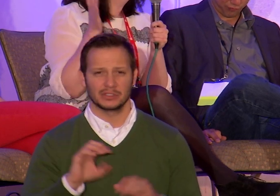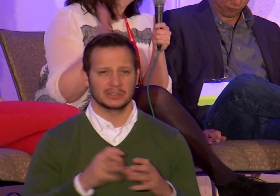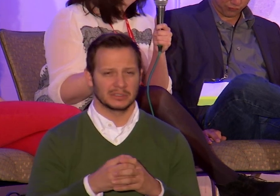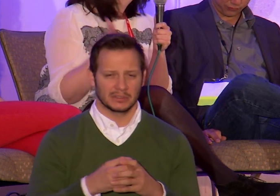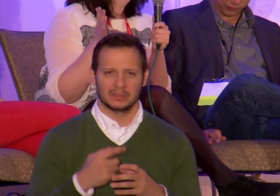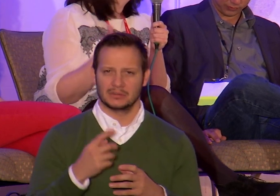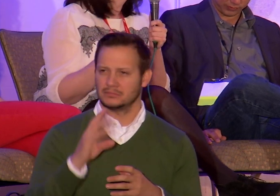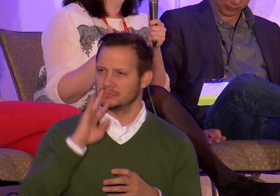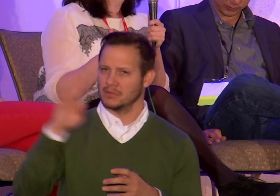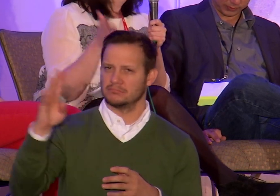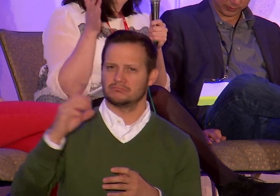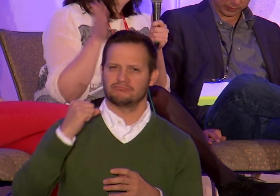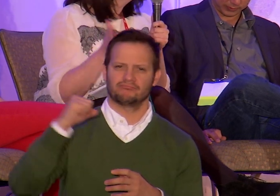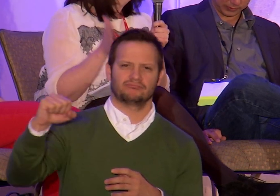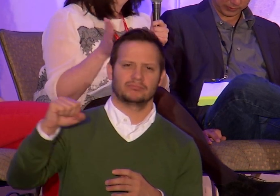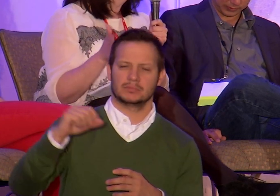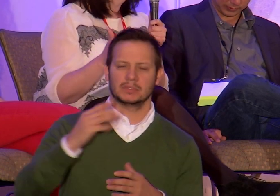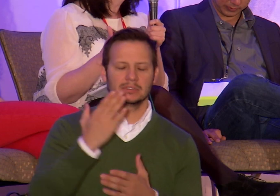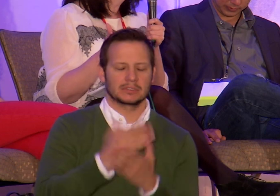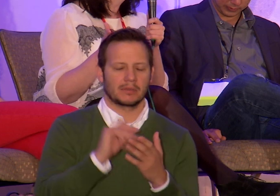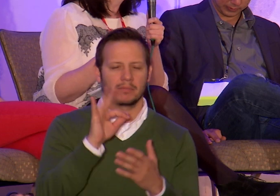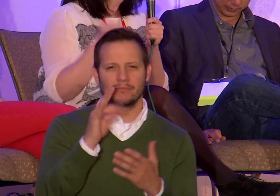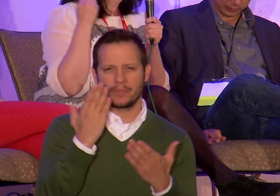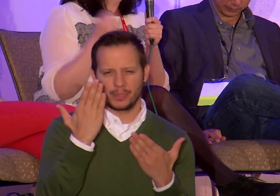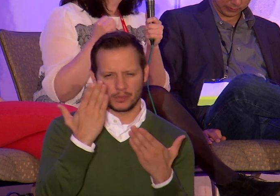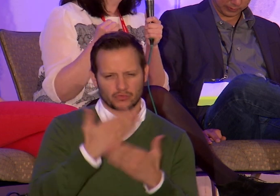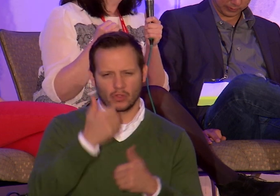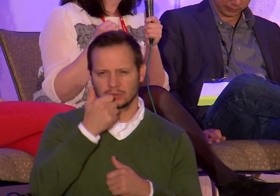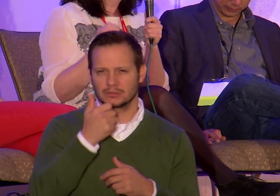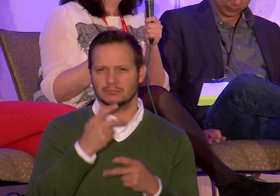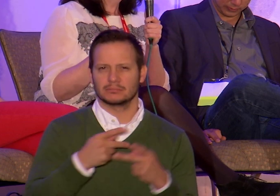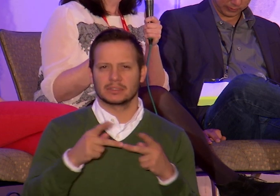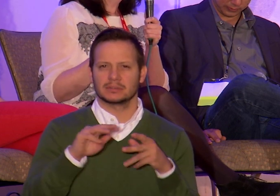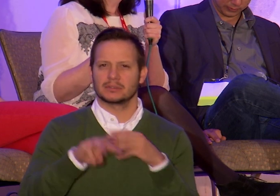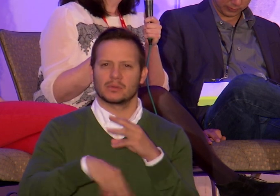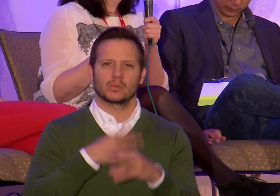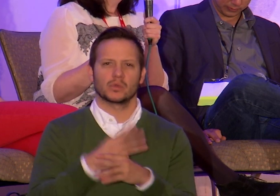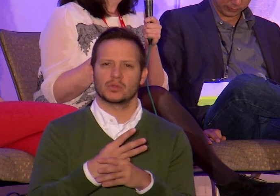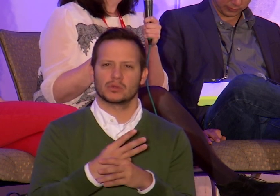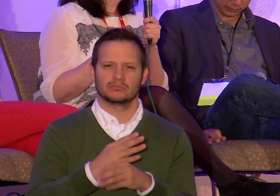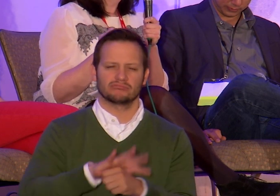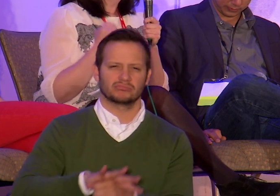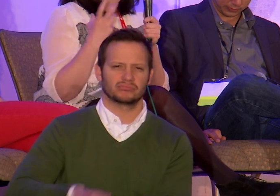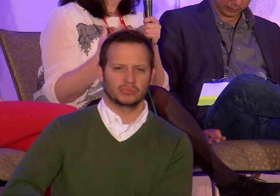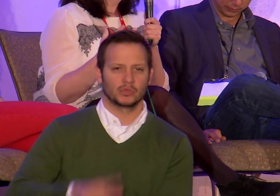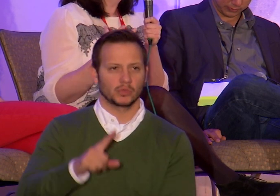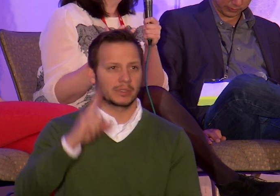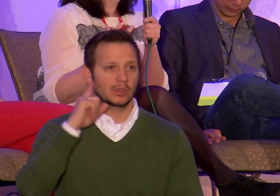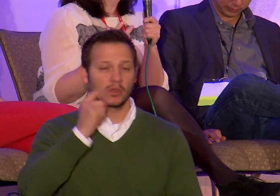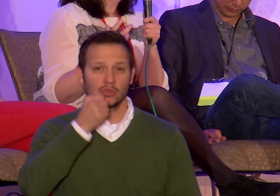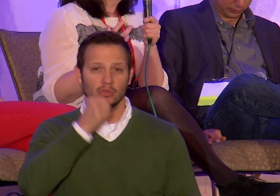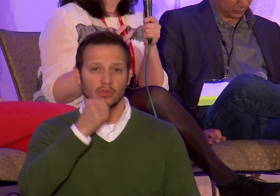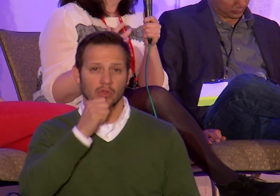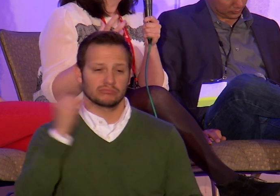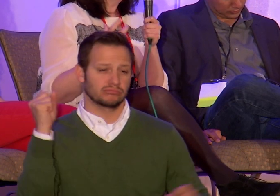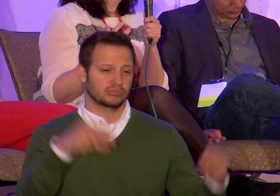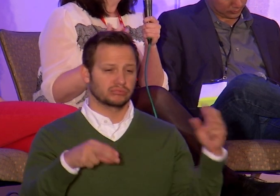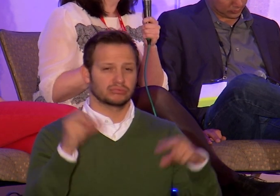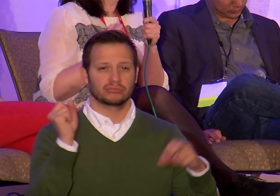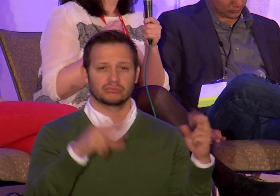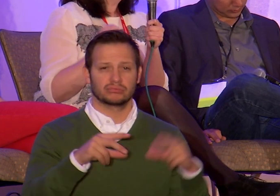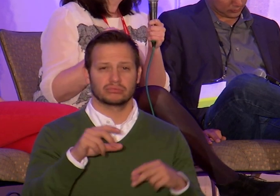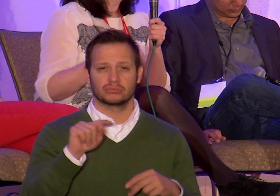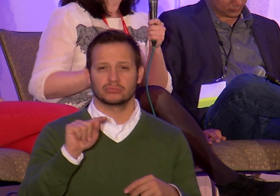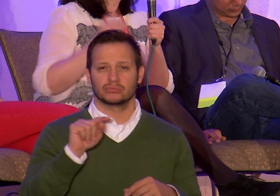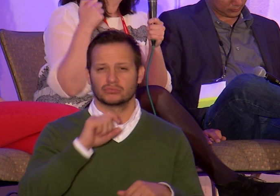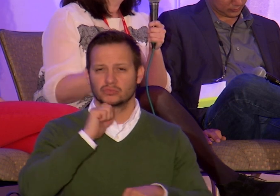some of the darkest corners, some of the darkest corners of the world. You hear of, you know, a girl being stoned to death in Somalia, and